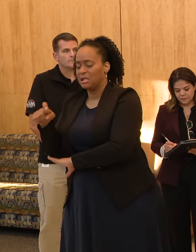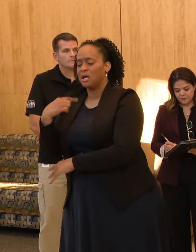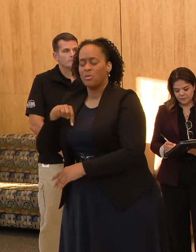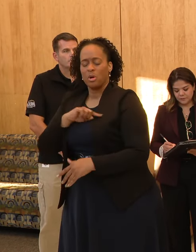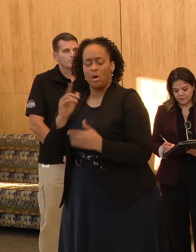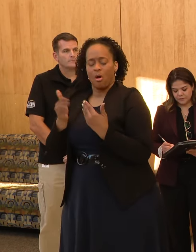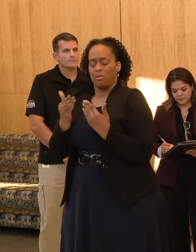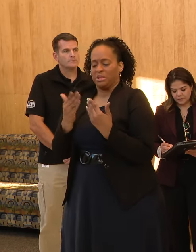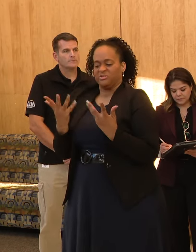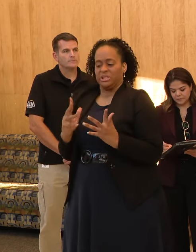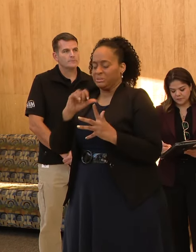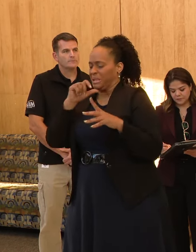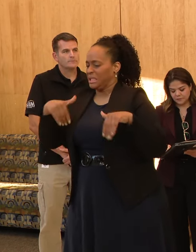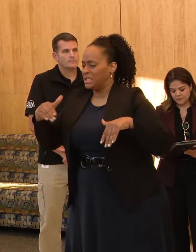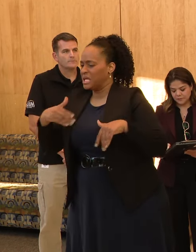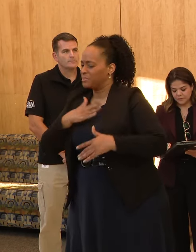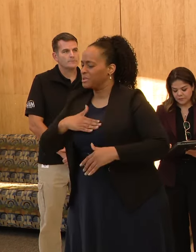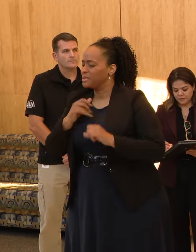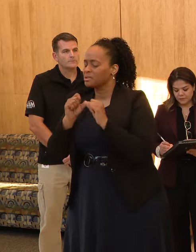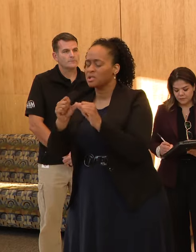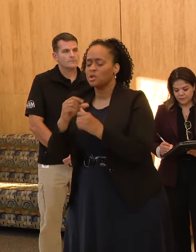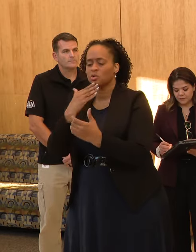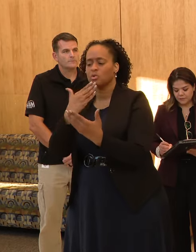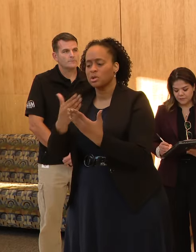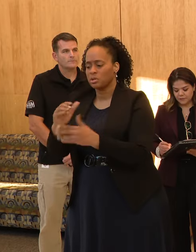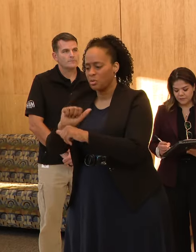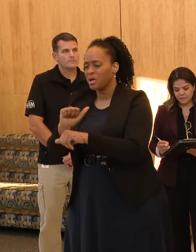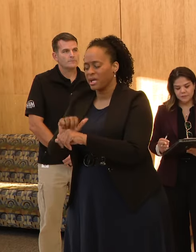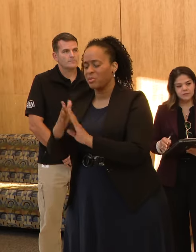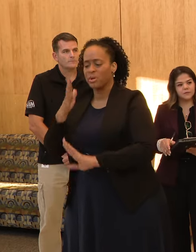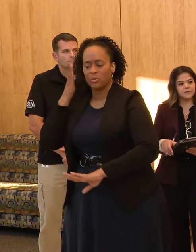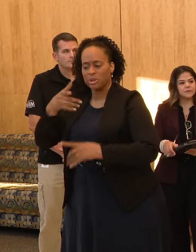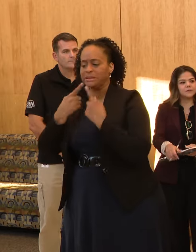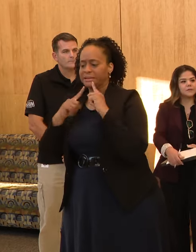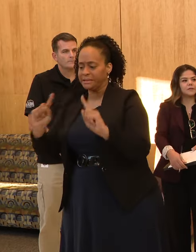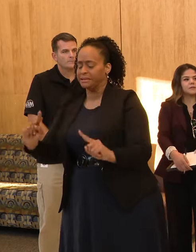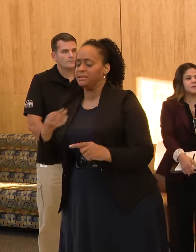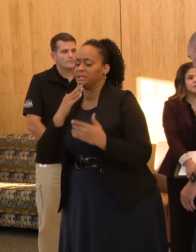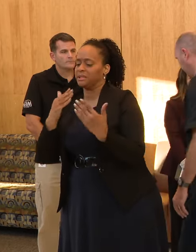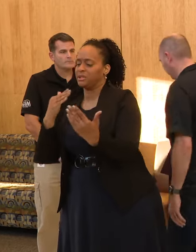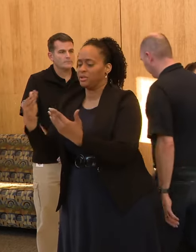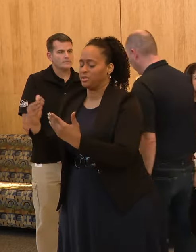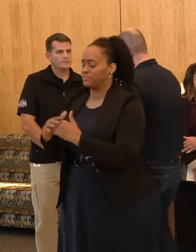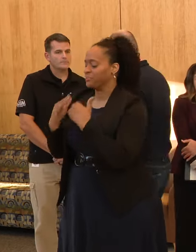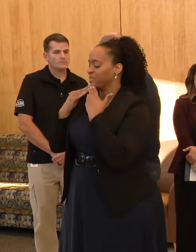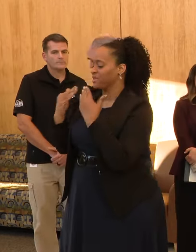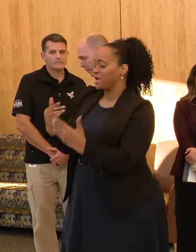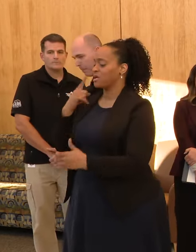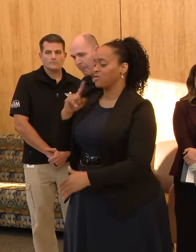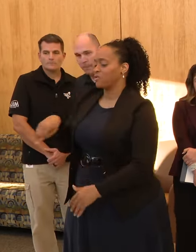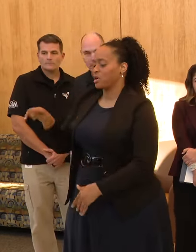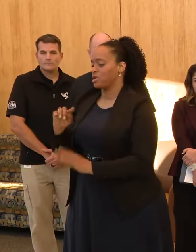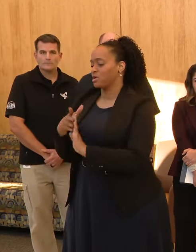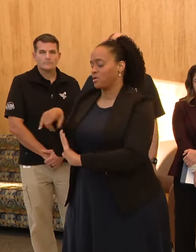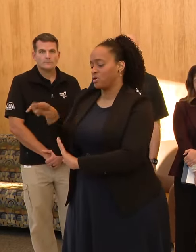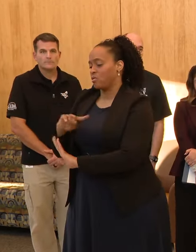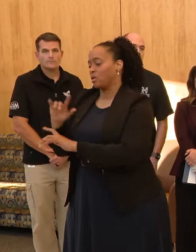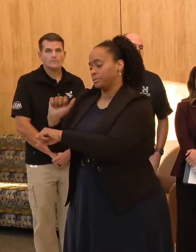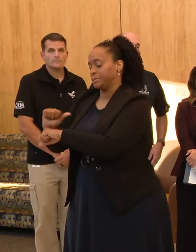almost there. Keep up the good work, and we'll make it through it. Thank you. Thank you for your rank and